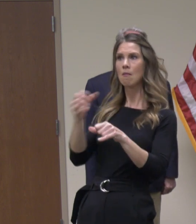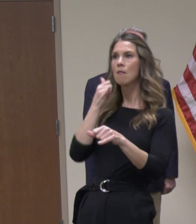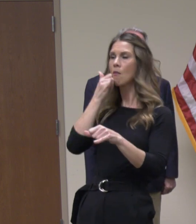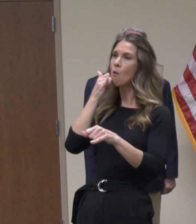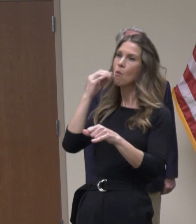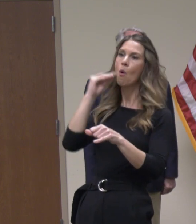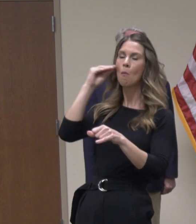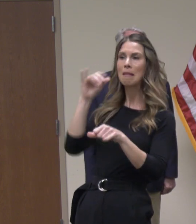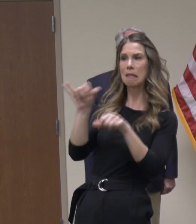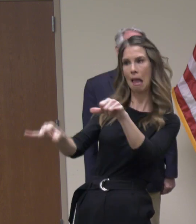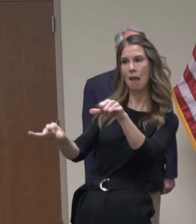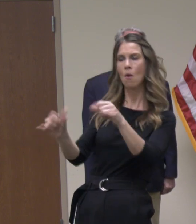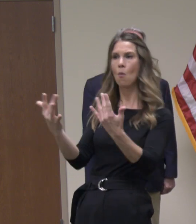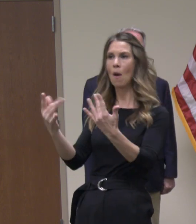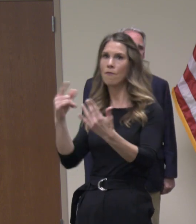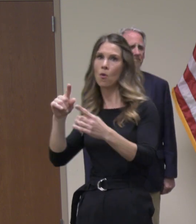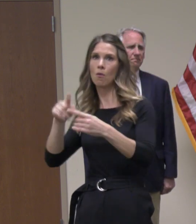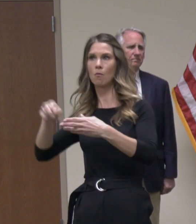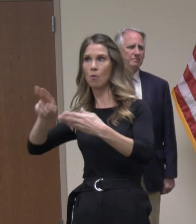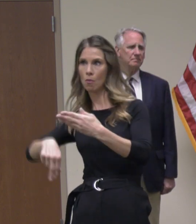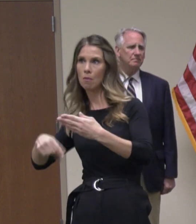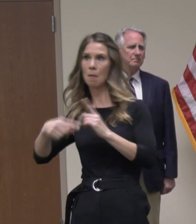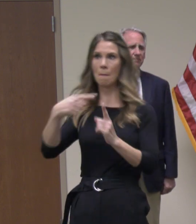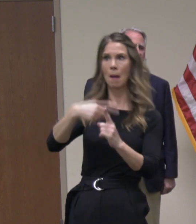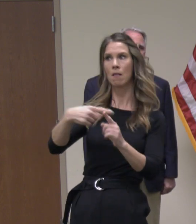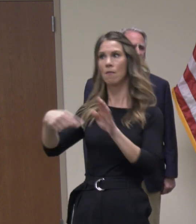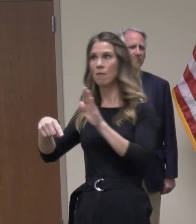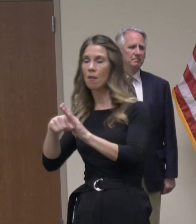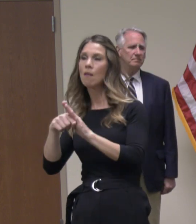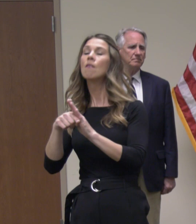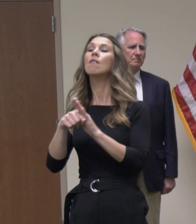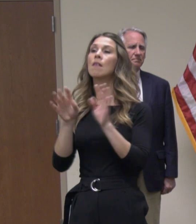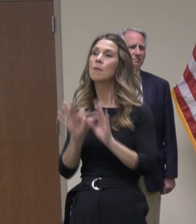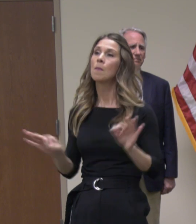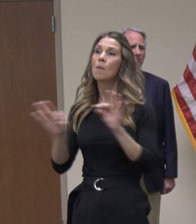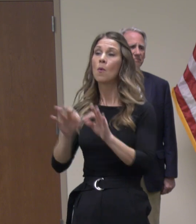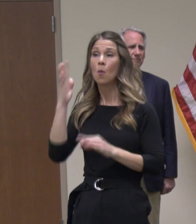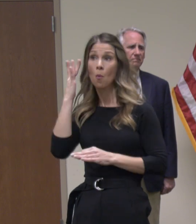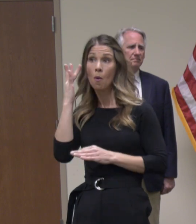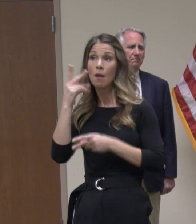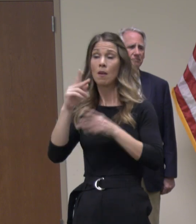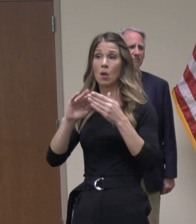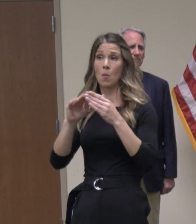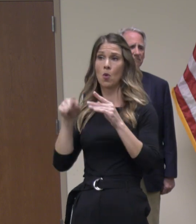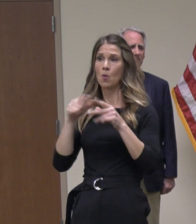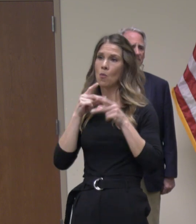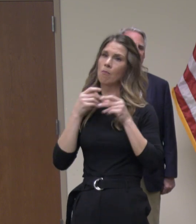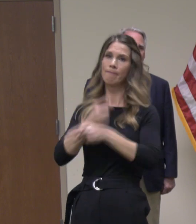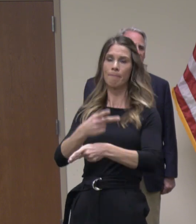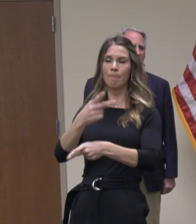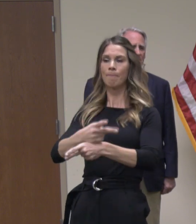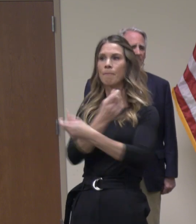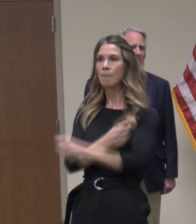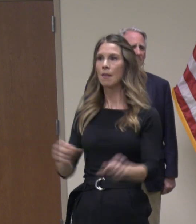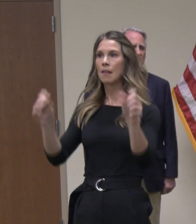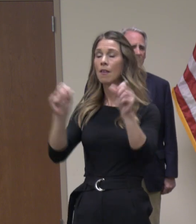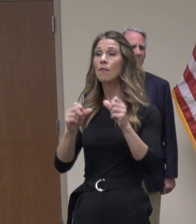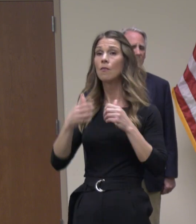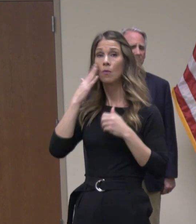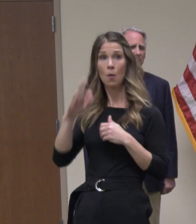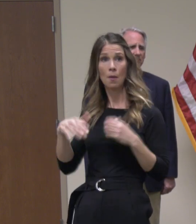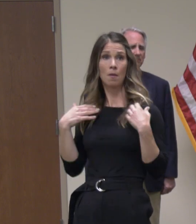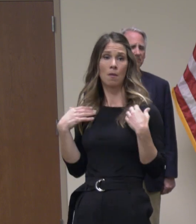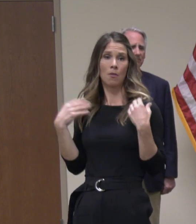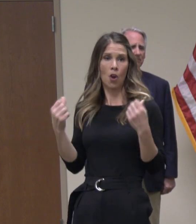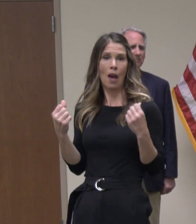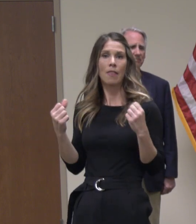back, and that is really, really important to keep our community safe. Our public health team has been and will continue to